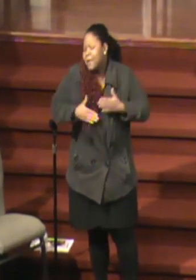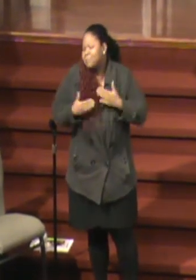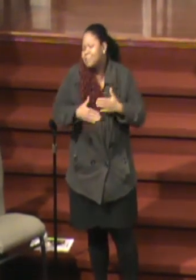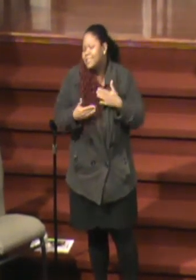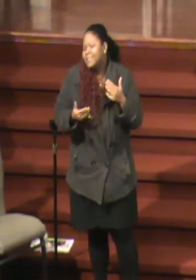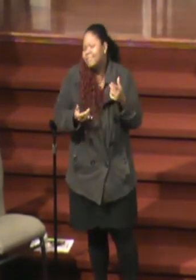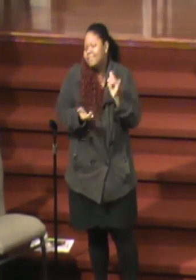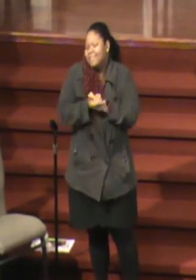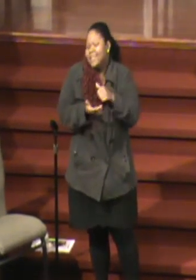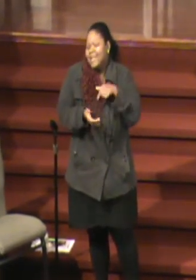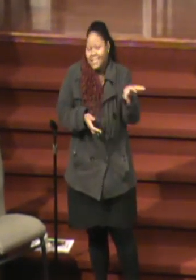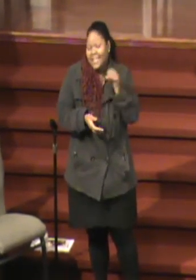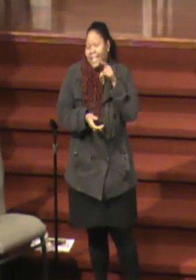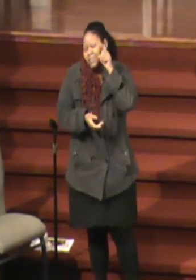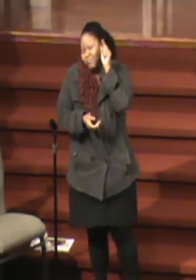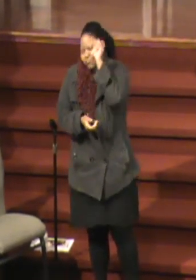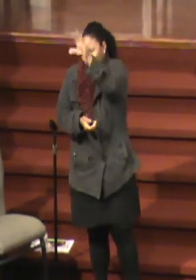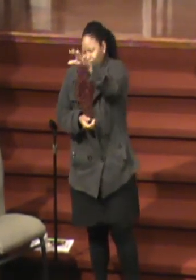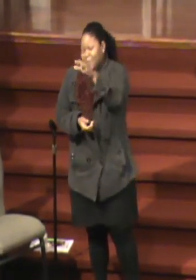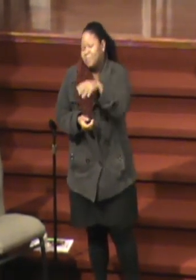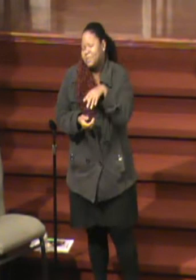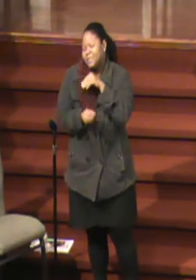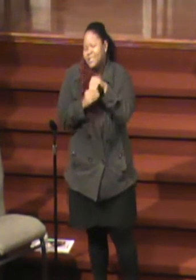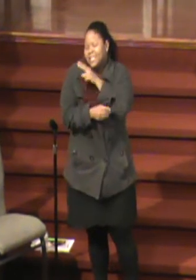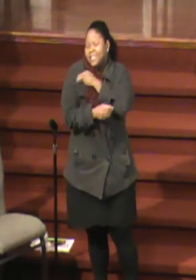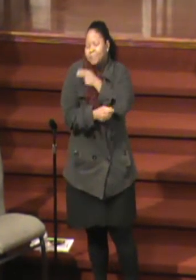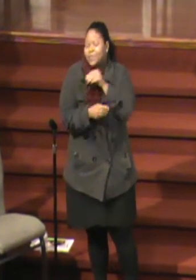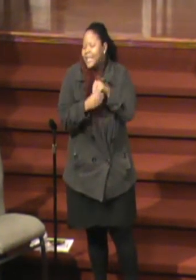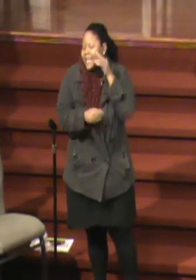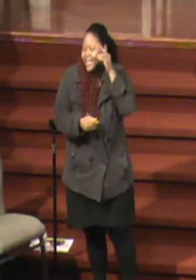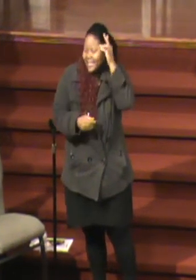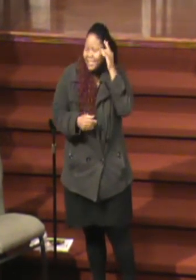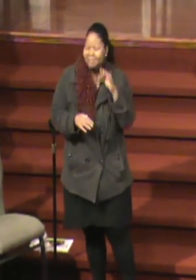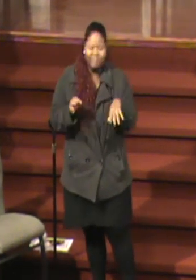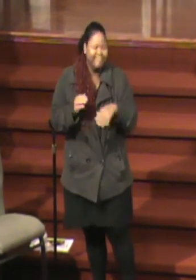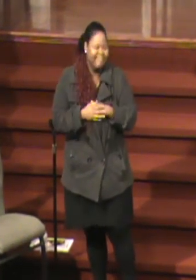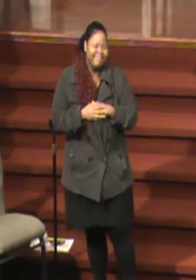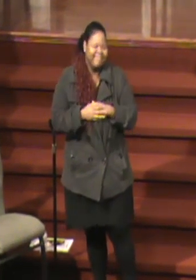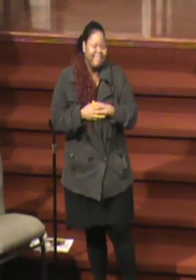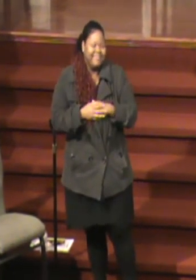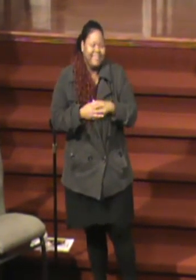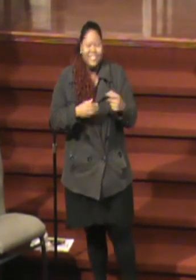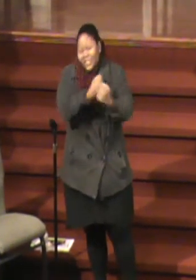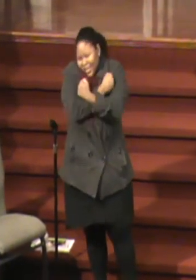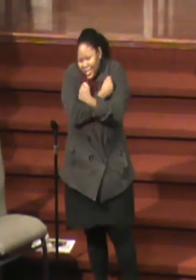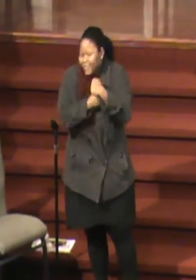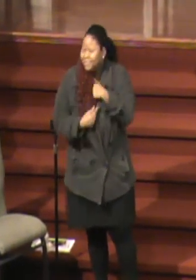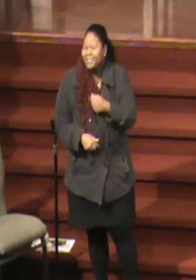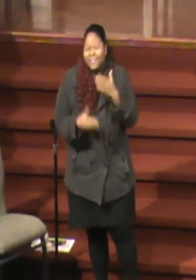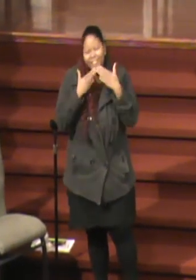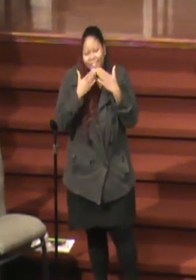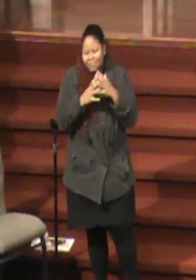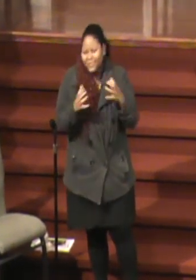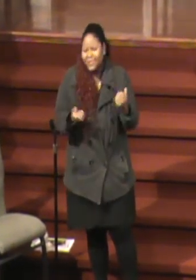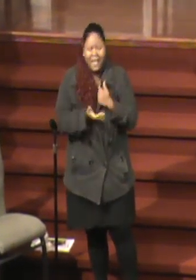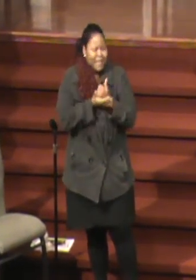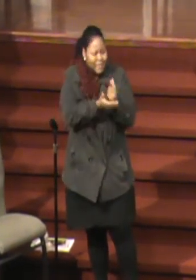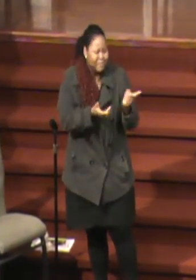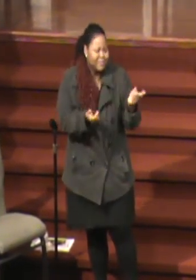And then to the hospital in Indiana. And I dropped her off at the hospital in Indiana. I love her. Thank